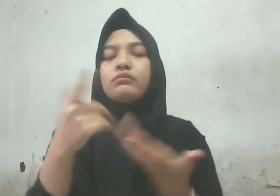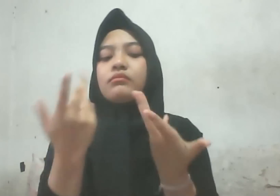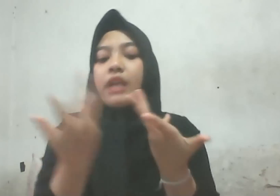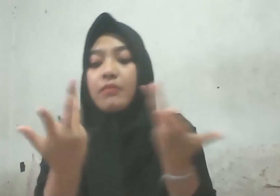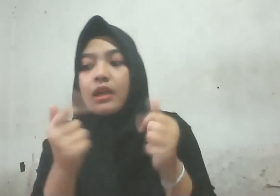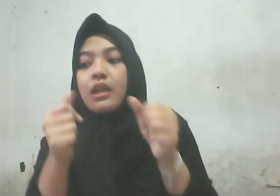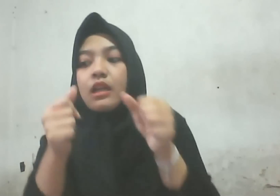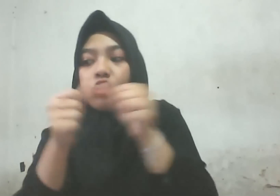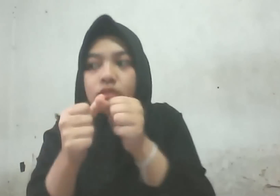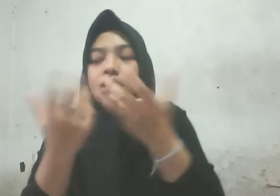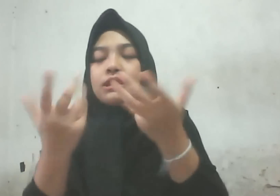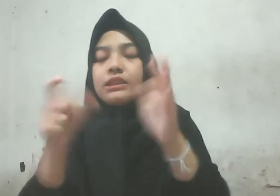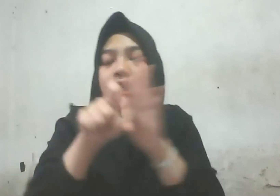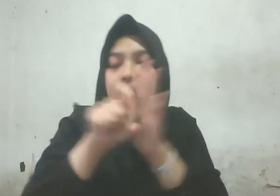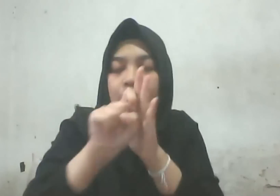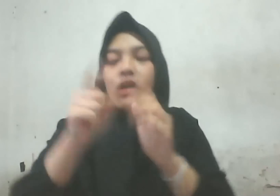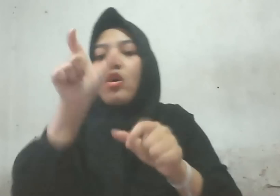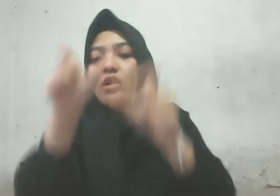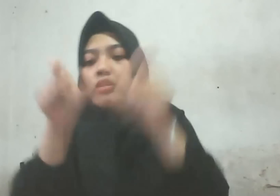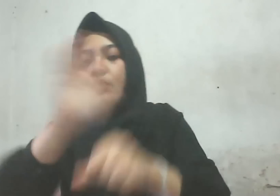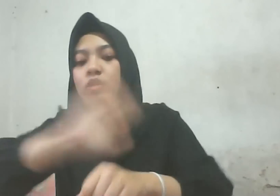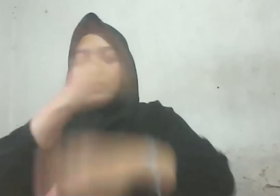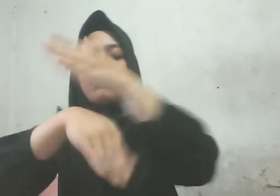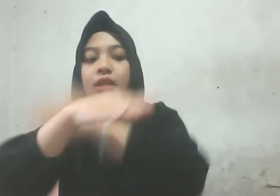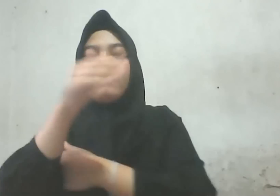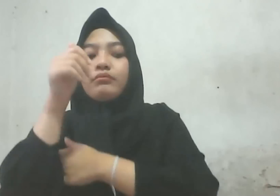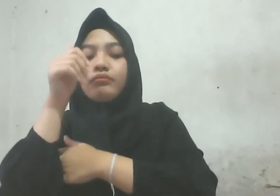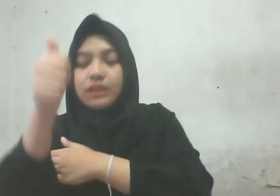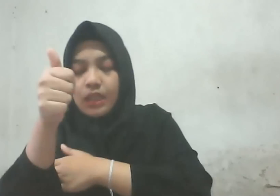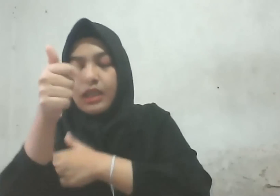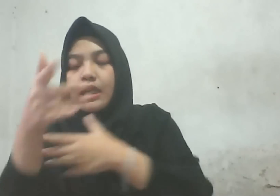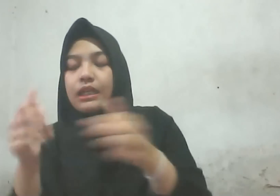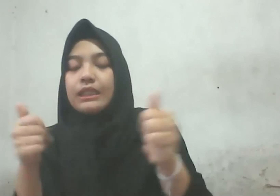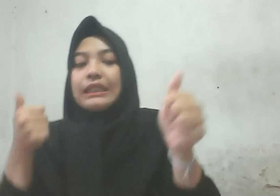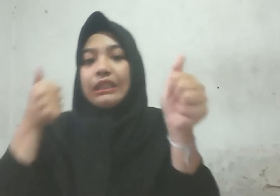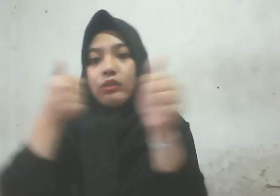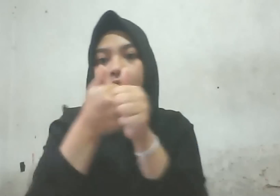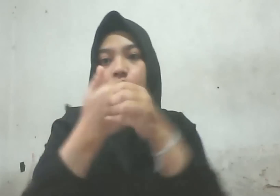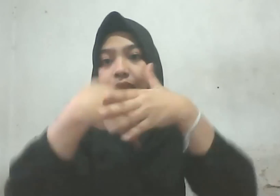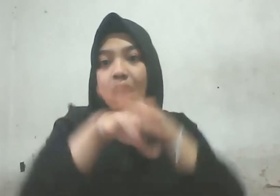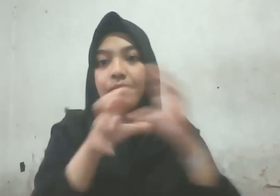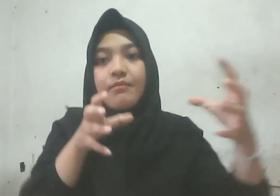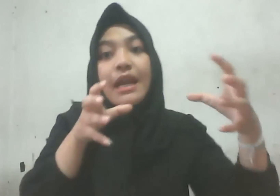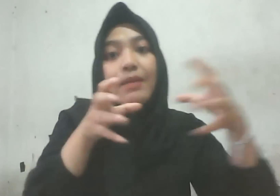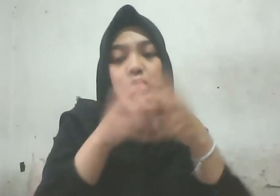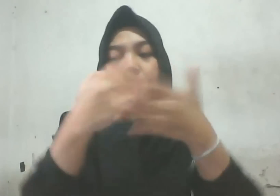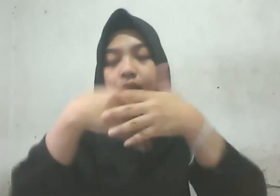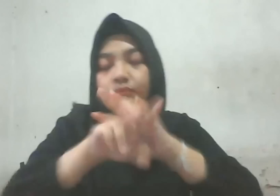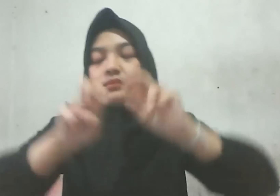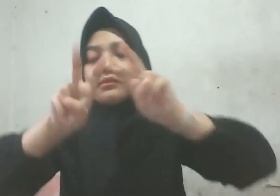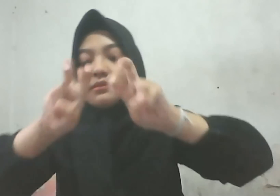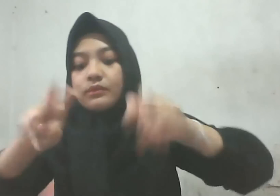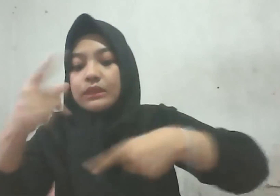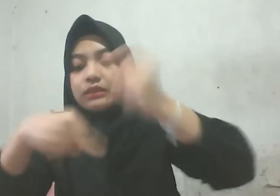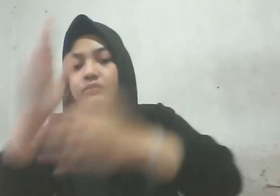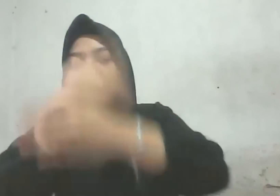should engage in disability studies, what roles and approaches which are crucial to be